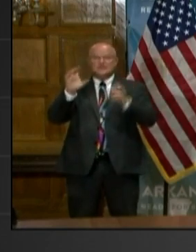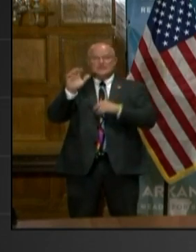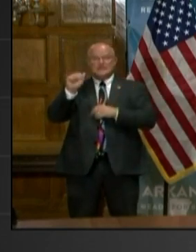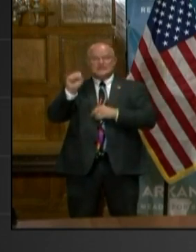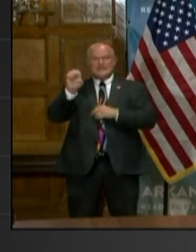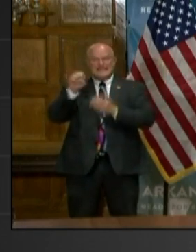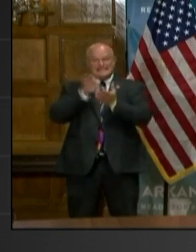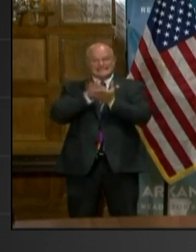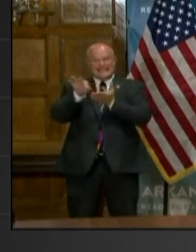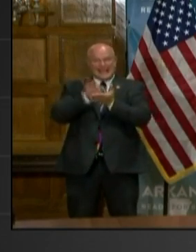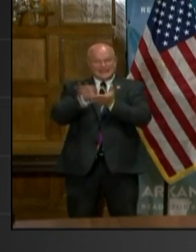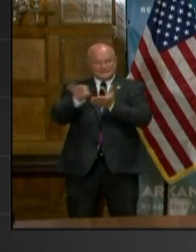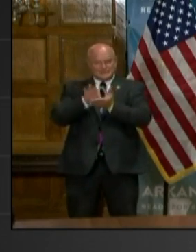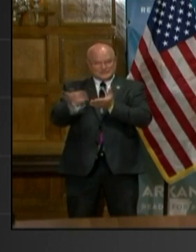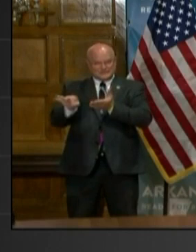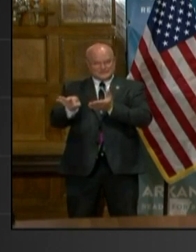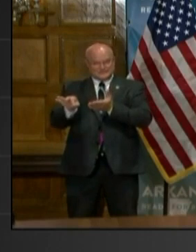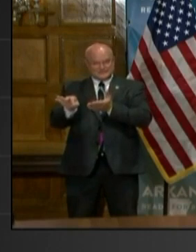case counts.